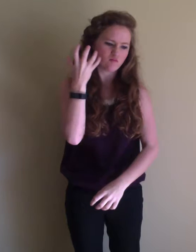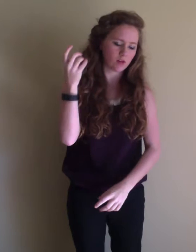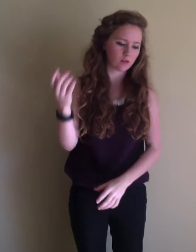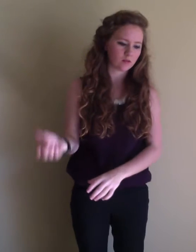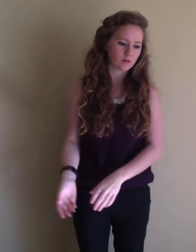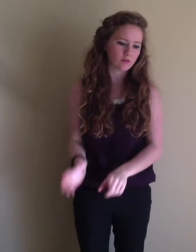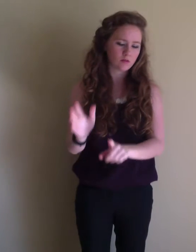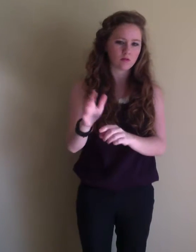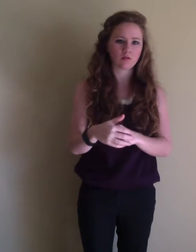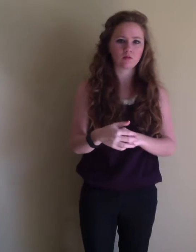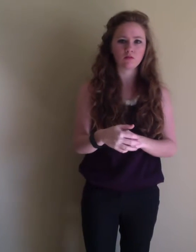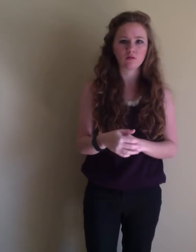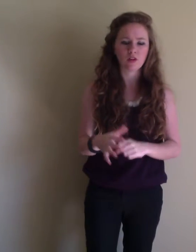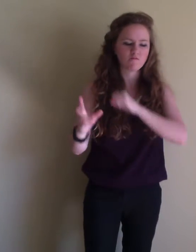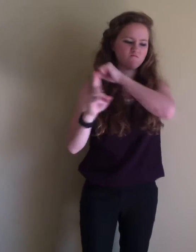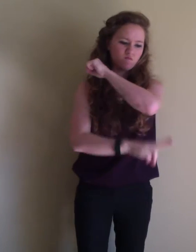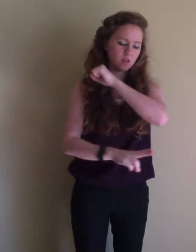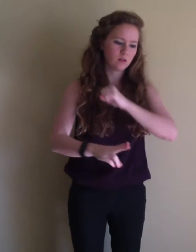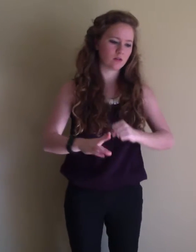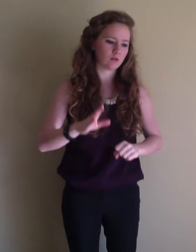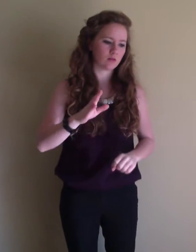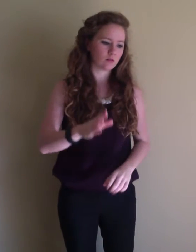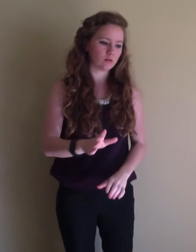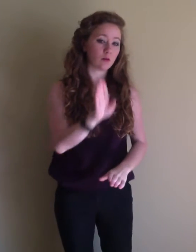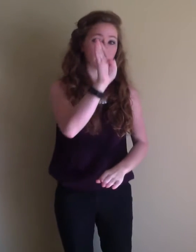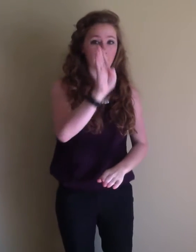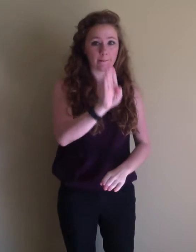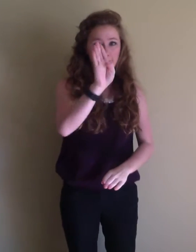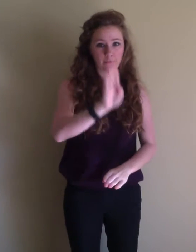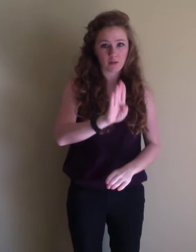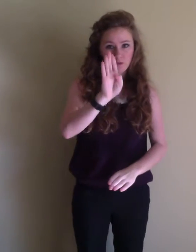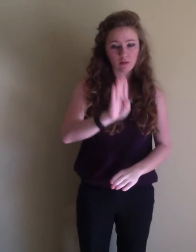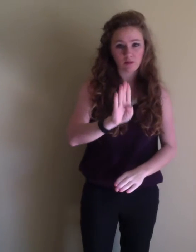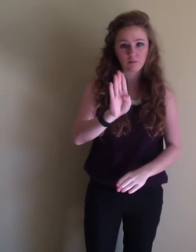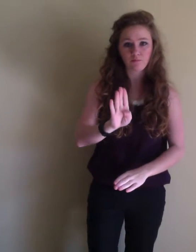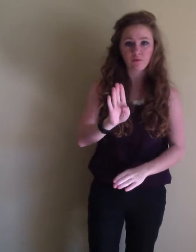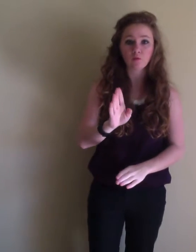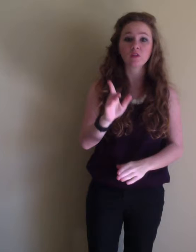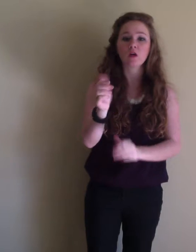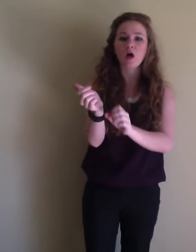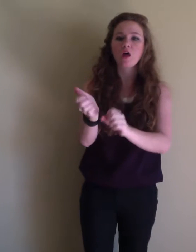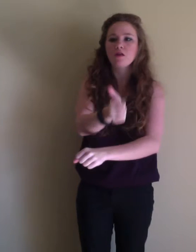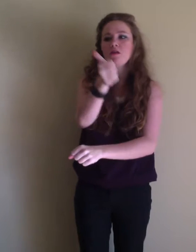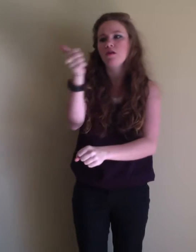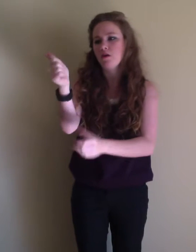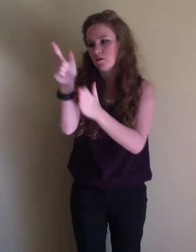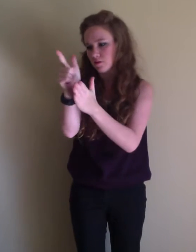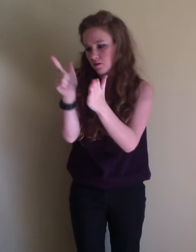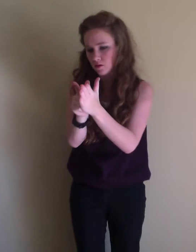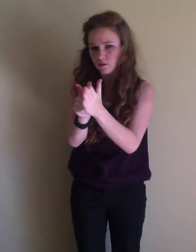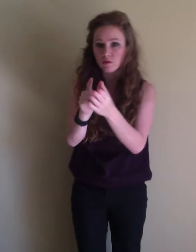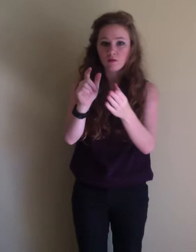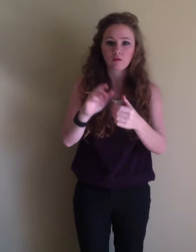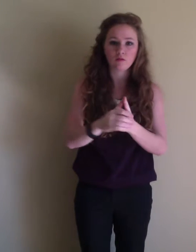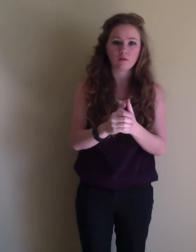Acts to punish Boston and the citizens of Boston. And so number 9, how do they punish them? They punish them the Intolerable Acts.